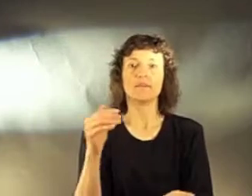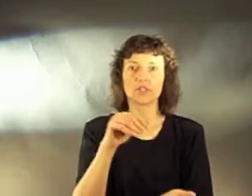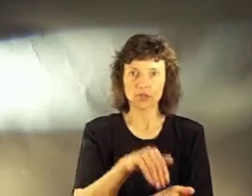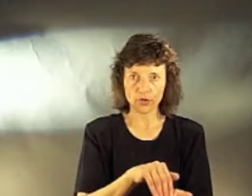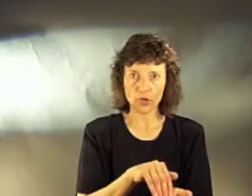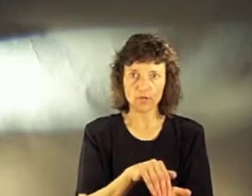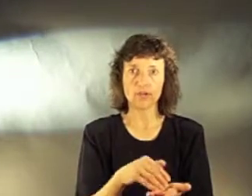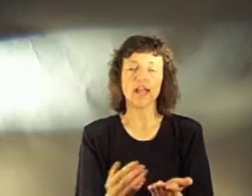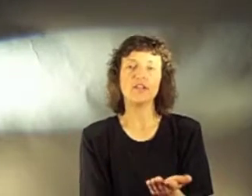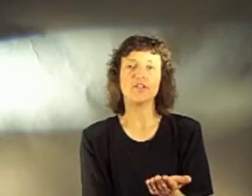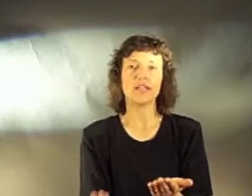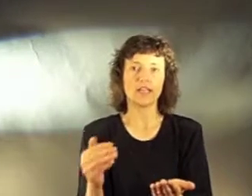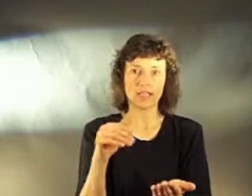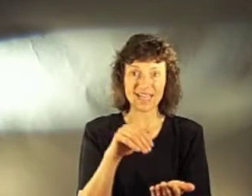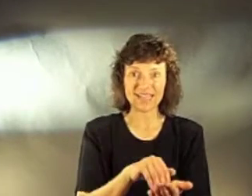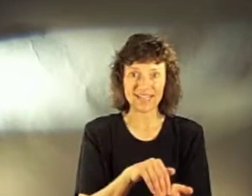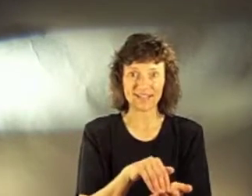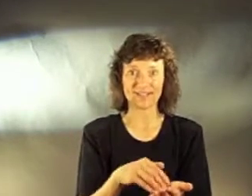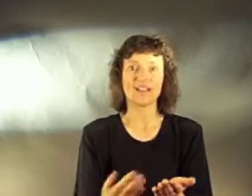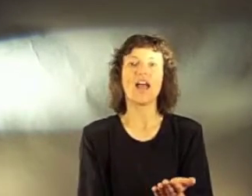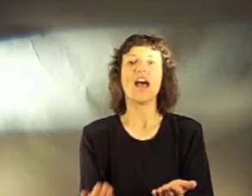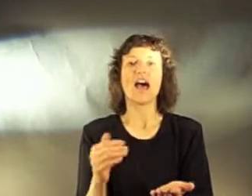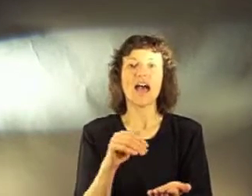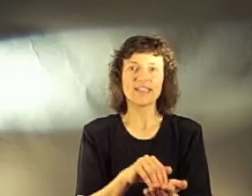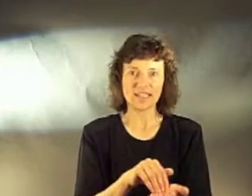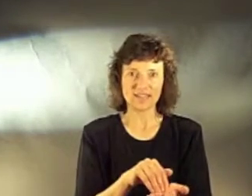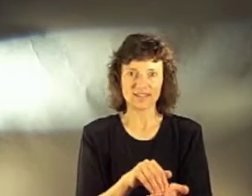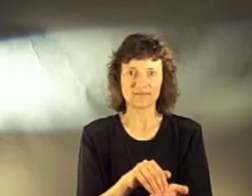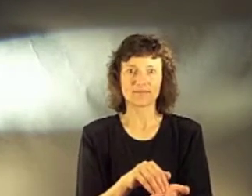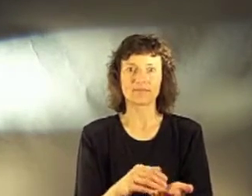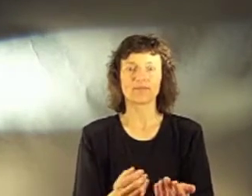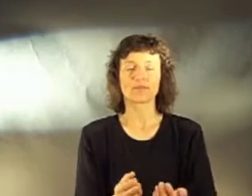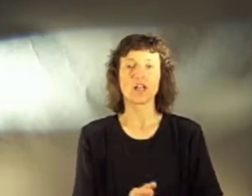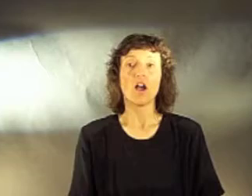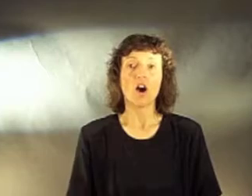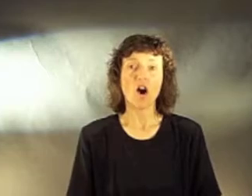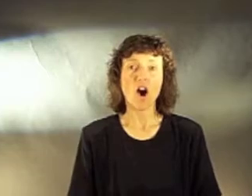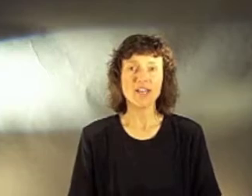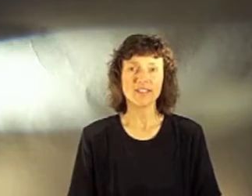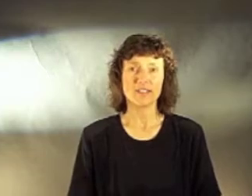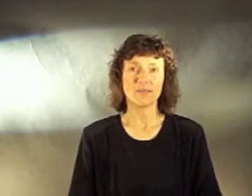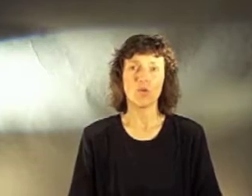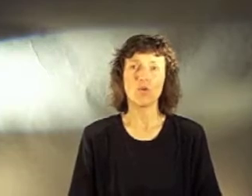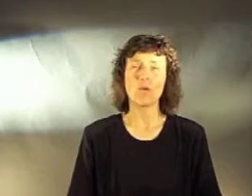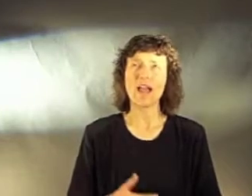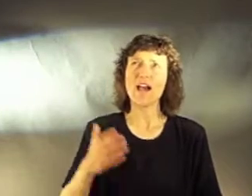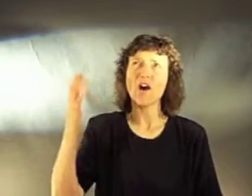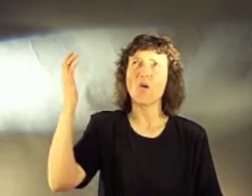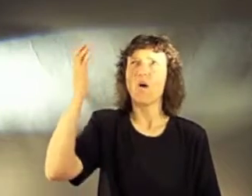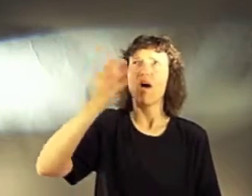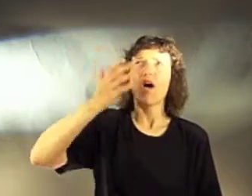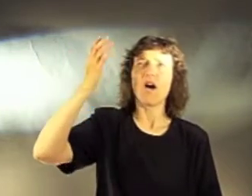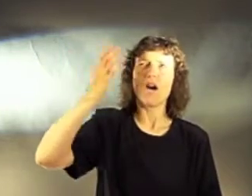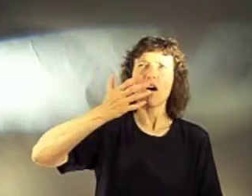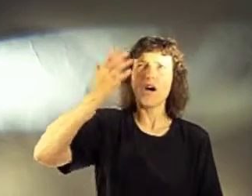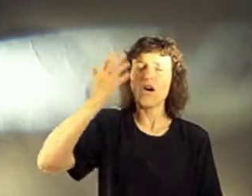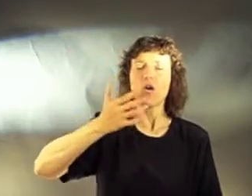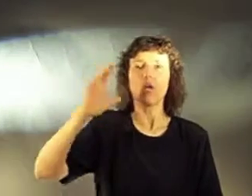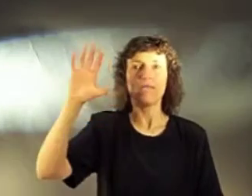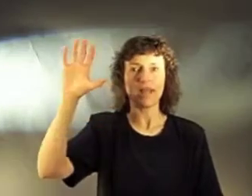to turn over and hit it again. Again. Awesome or wow. Oh, make